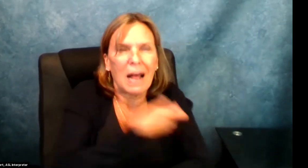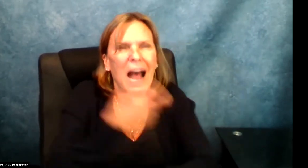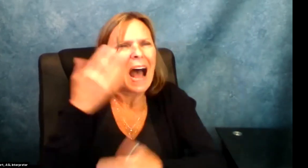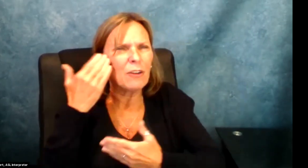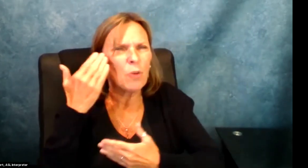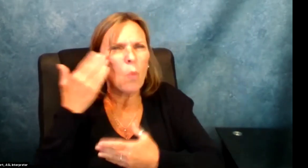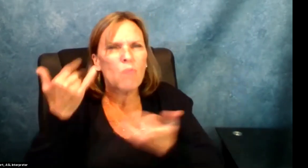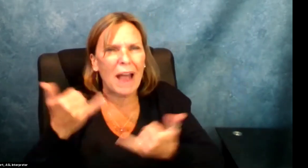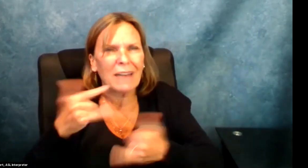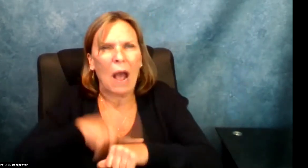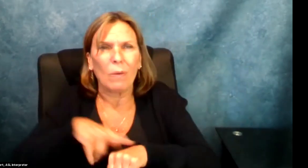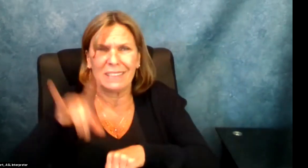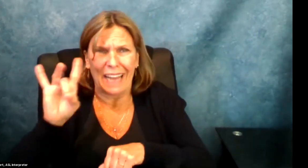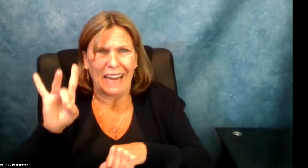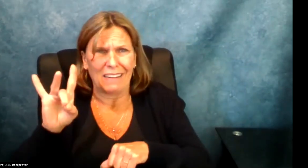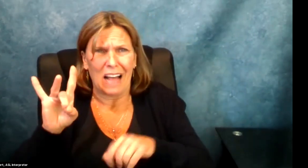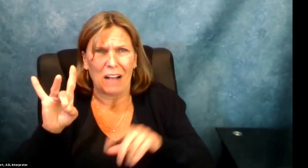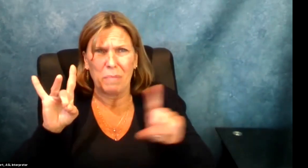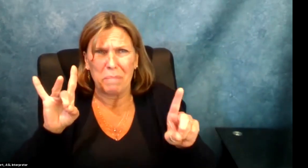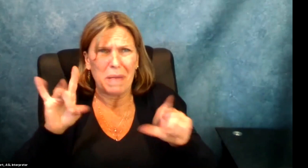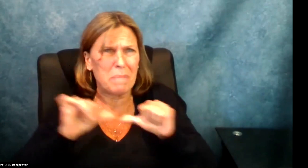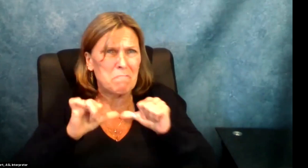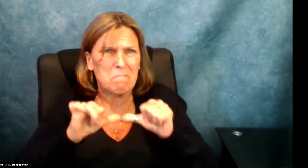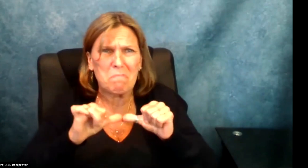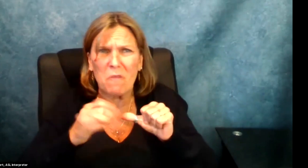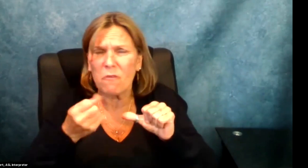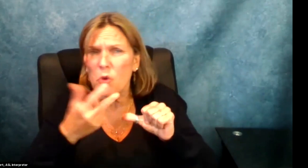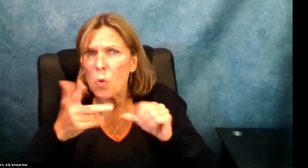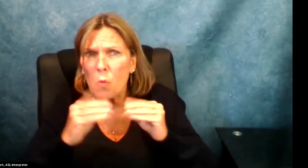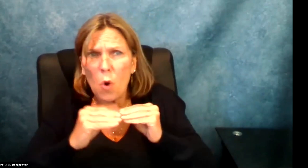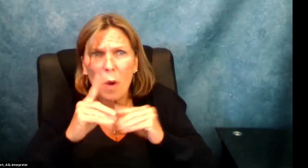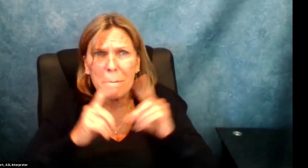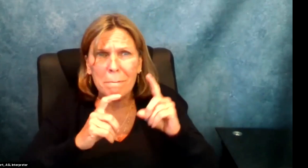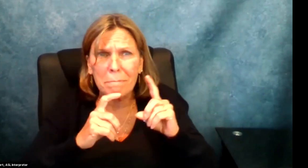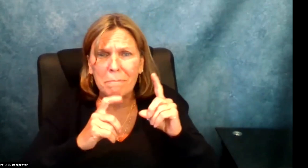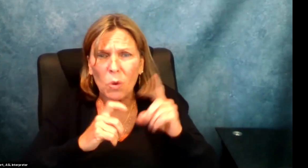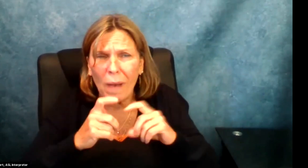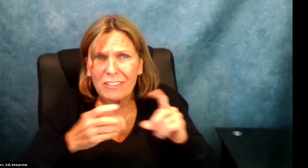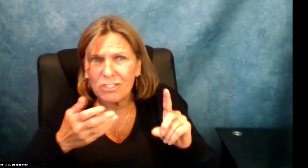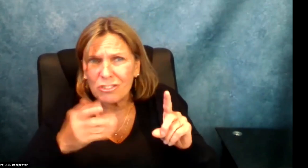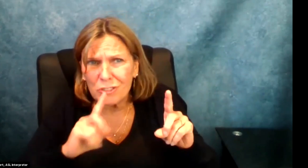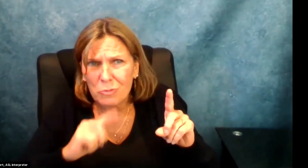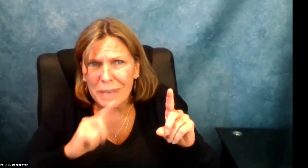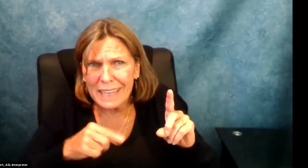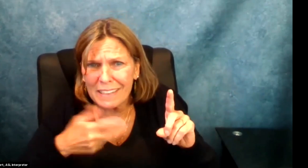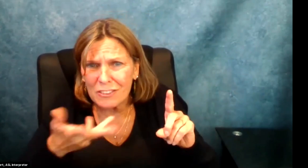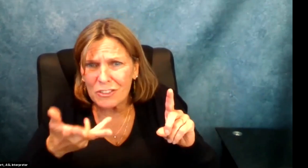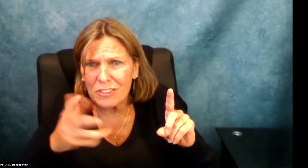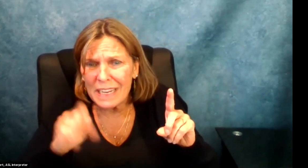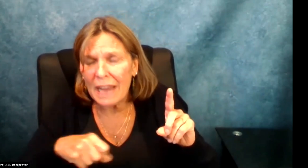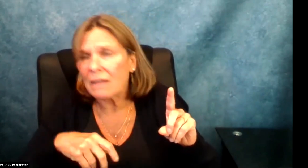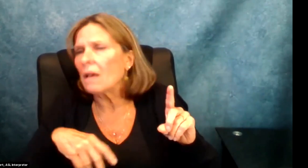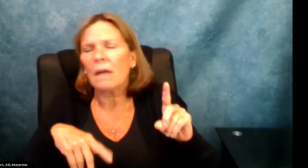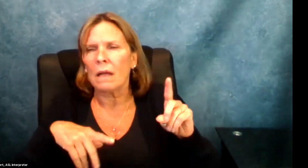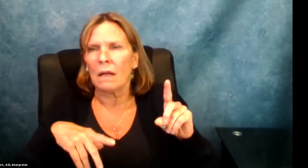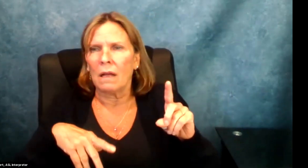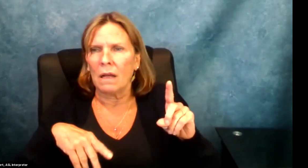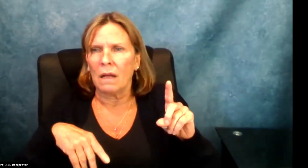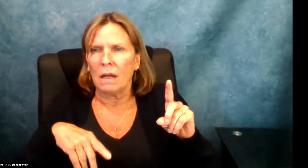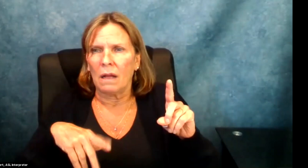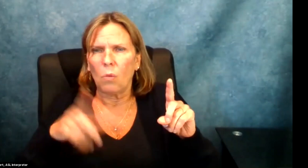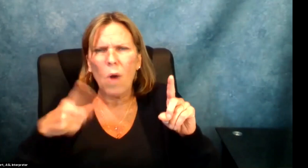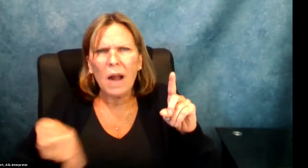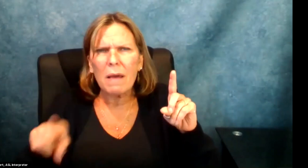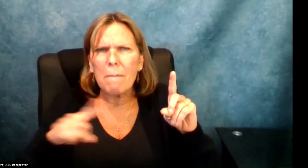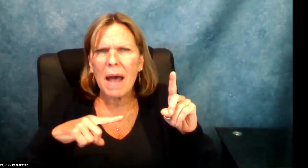hopefully we can hang on for a few more minutes to make sure people get their questions answered. What about folks